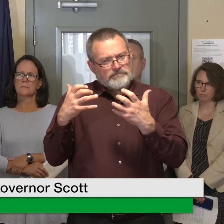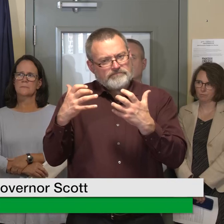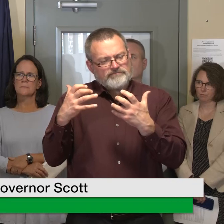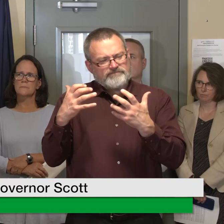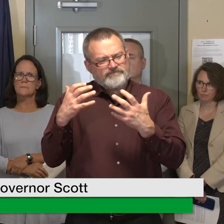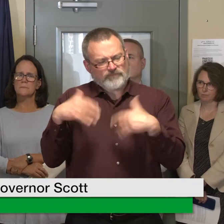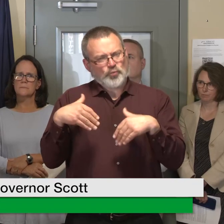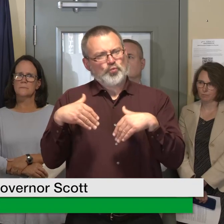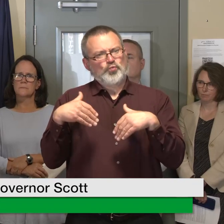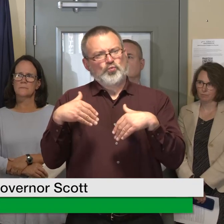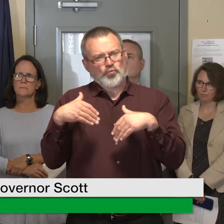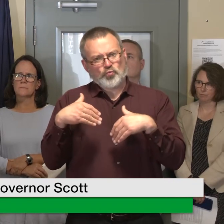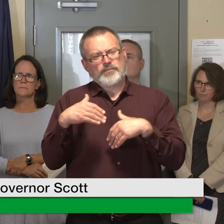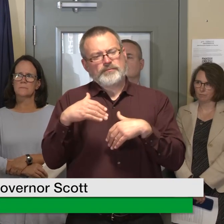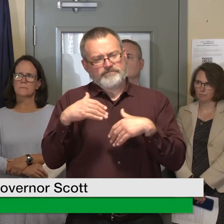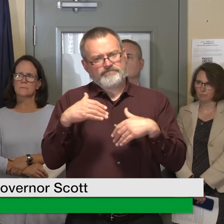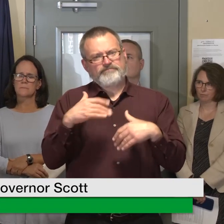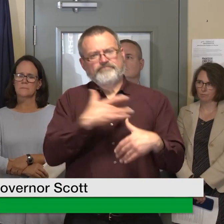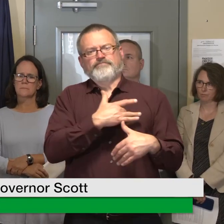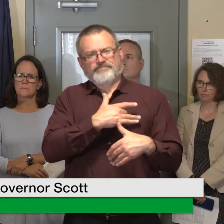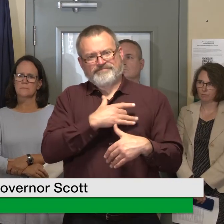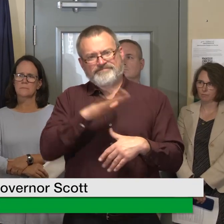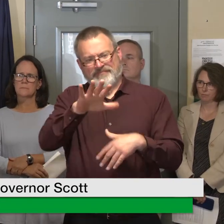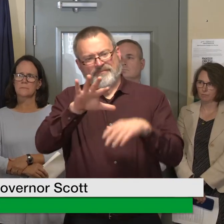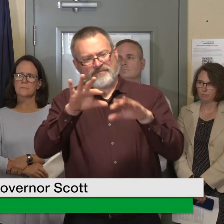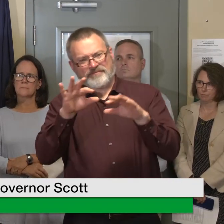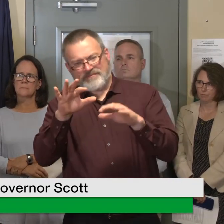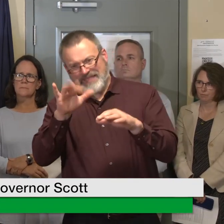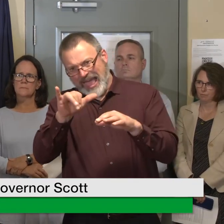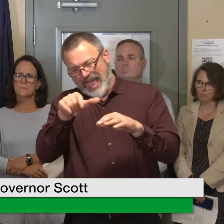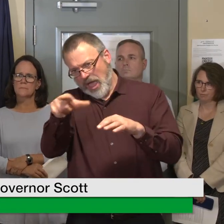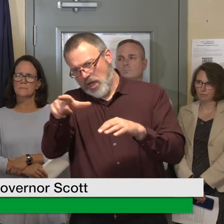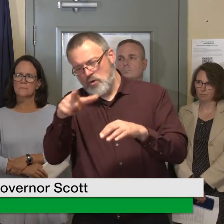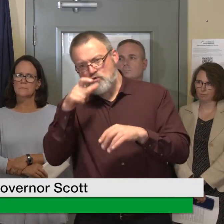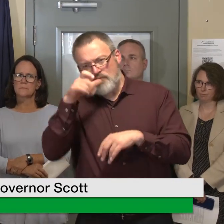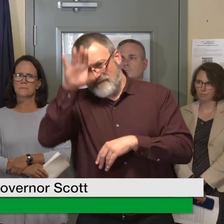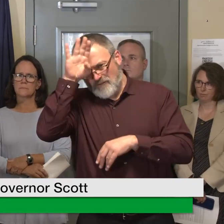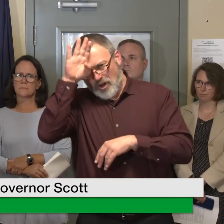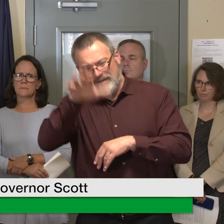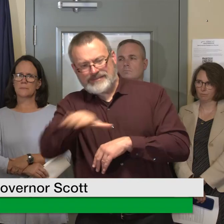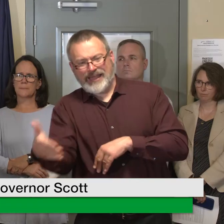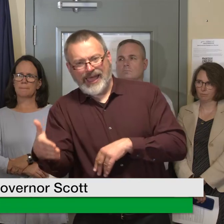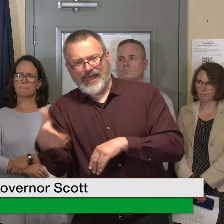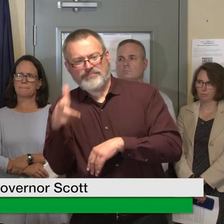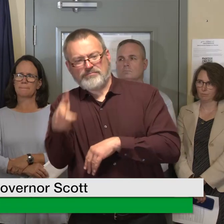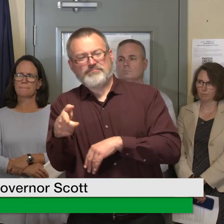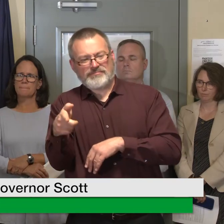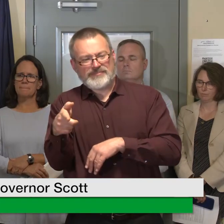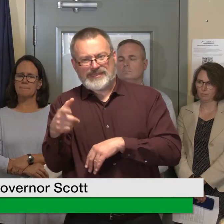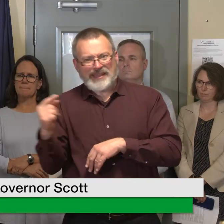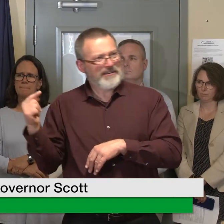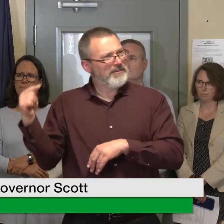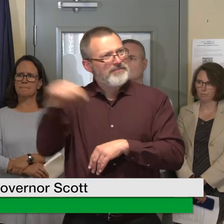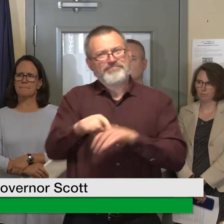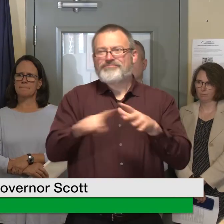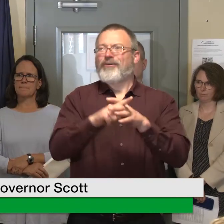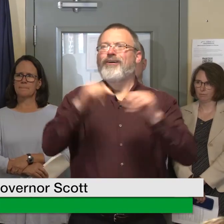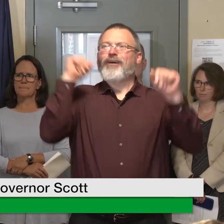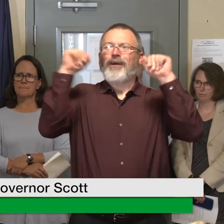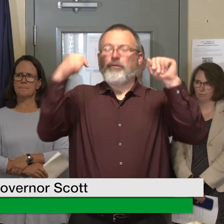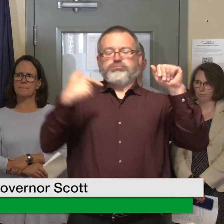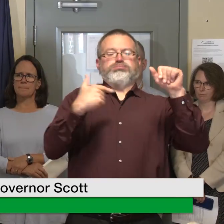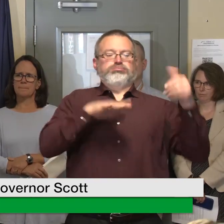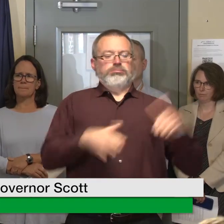the family of the person who died as a result, just attending a rally, a political rally, was killed,